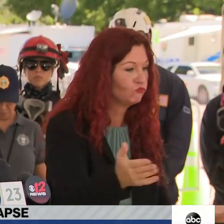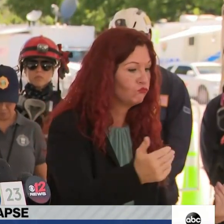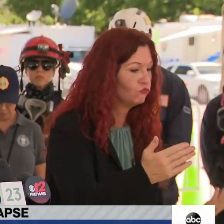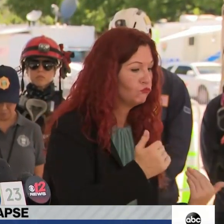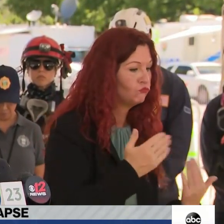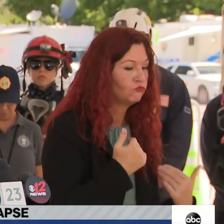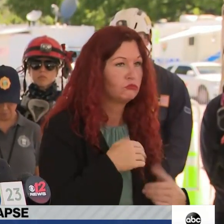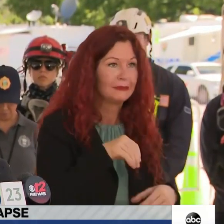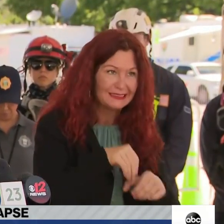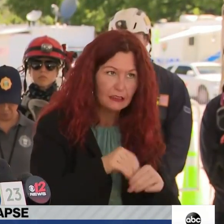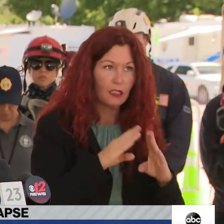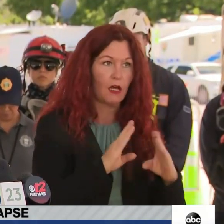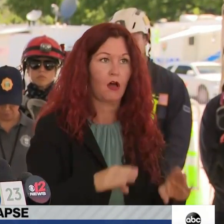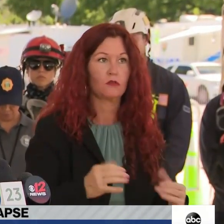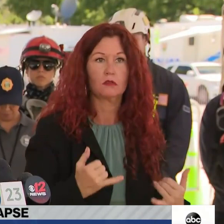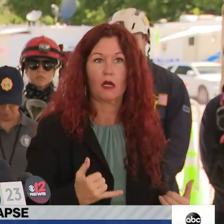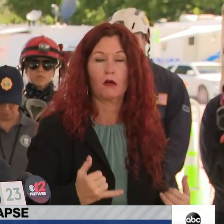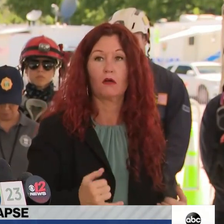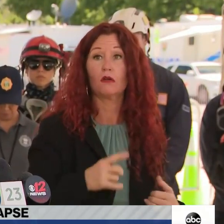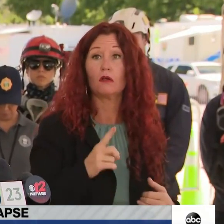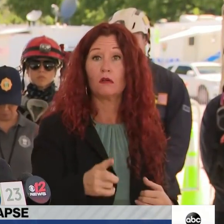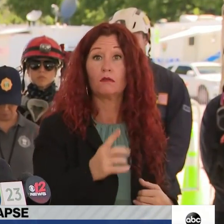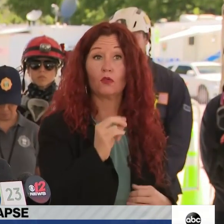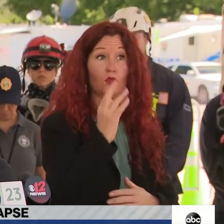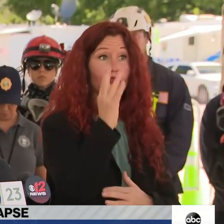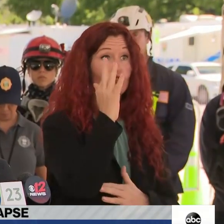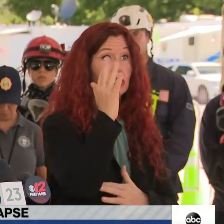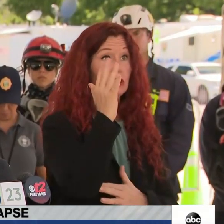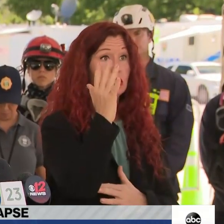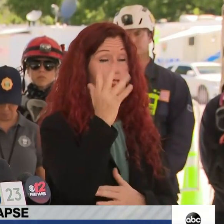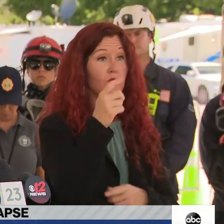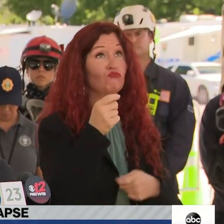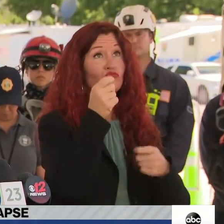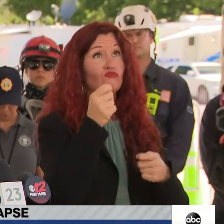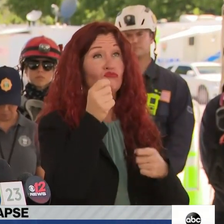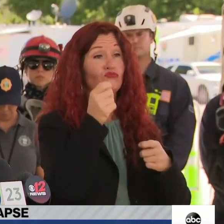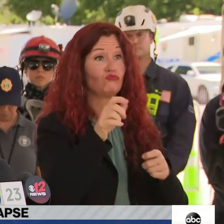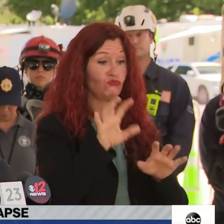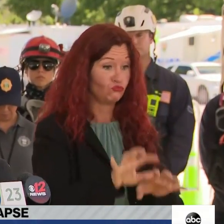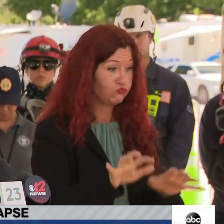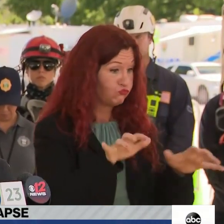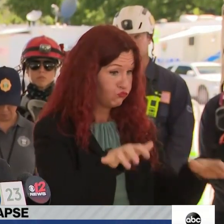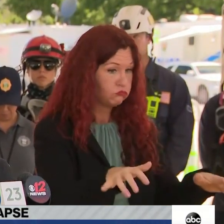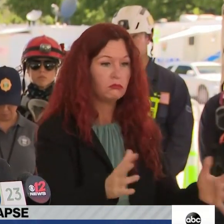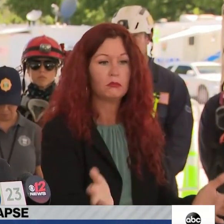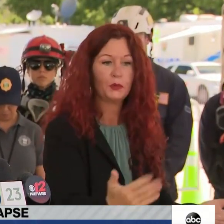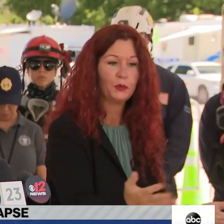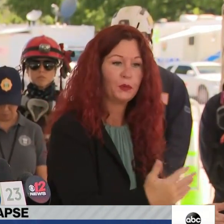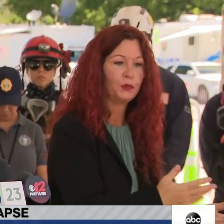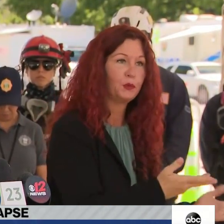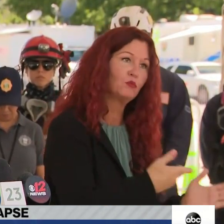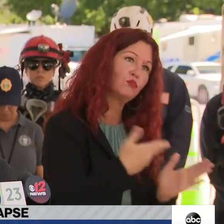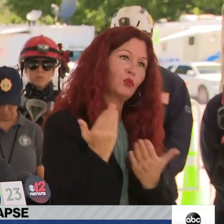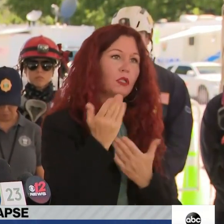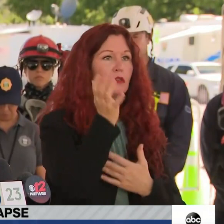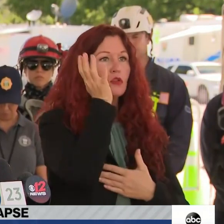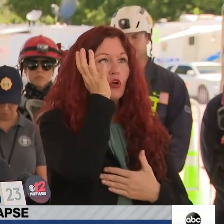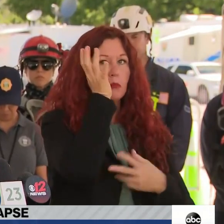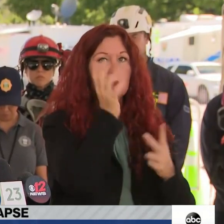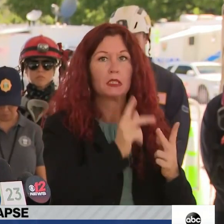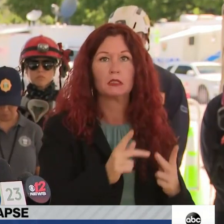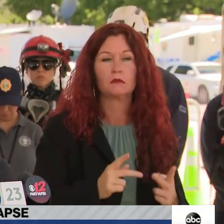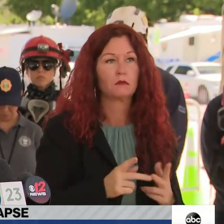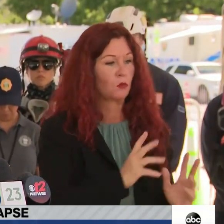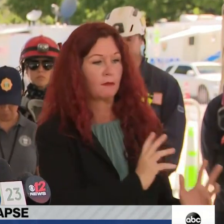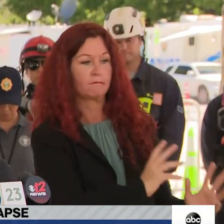tree trimmings, now is the time to bring those to trash and recycling centers near you. Please ensure that you have completed your